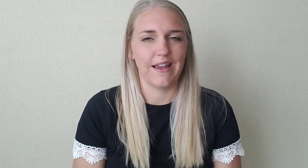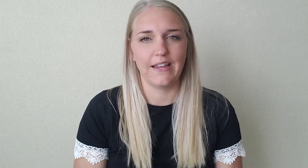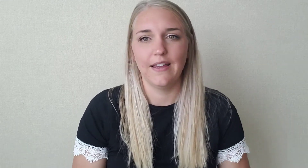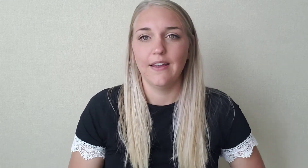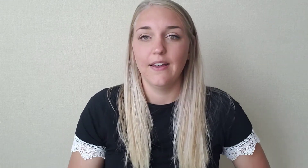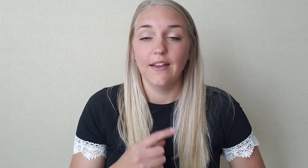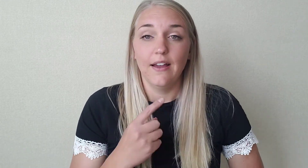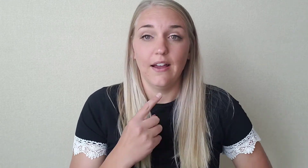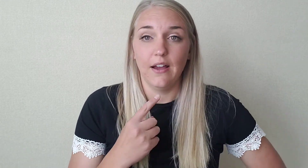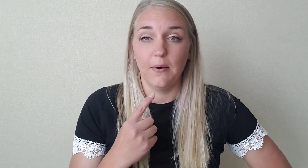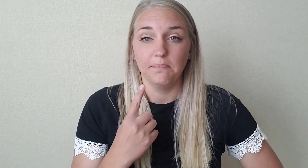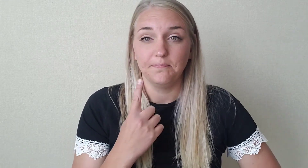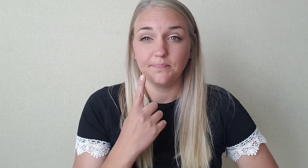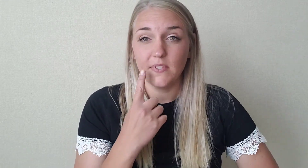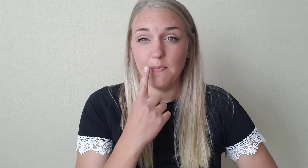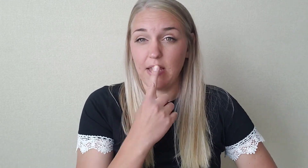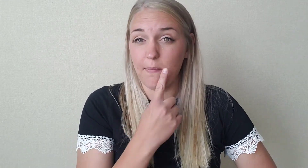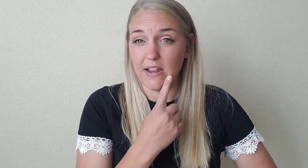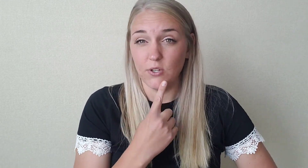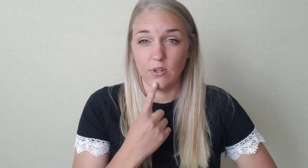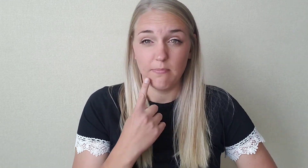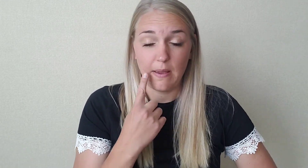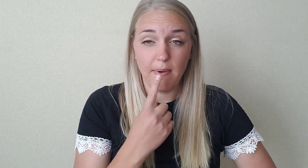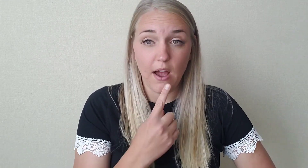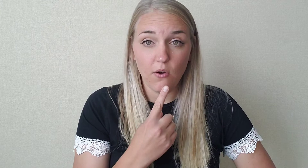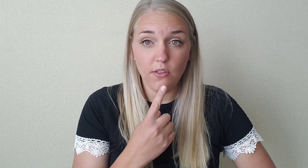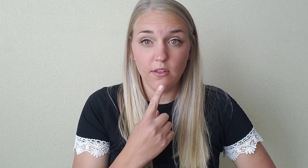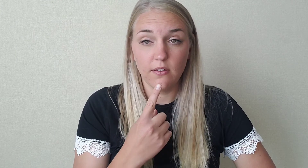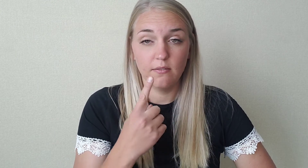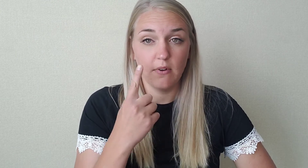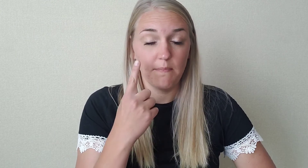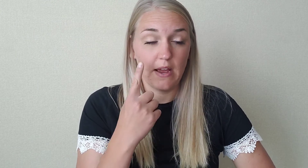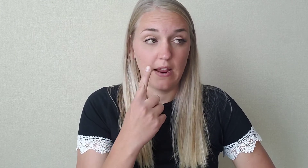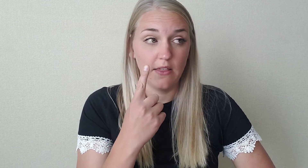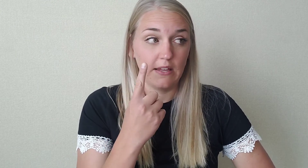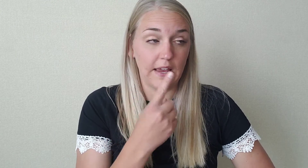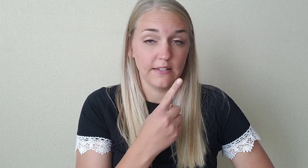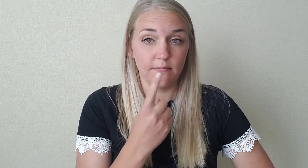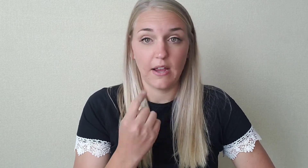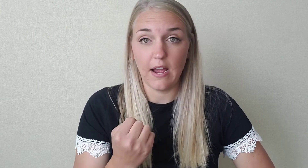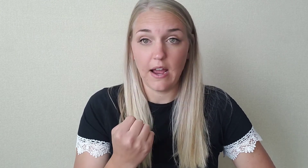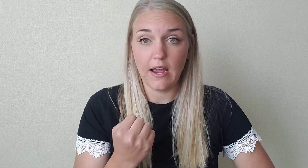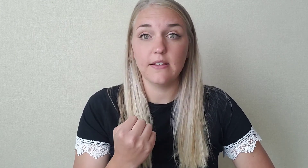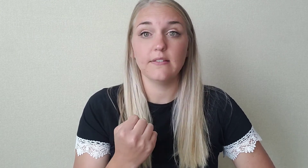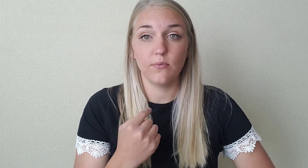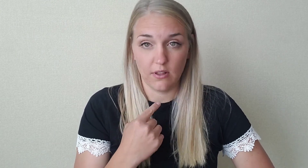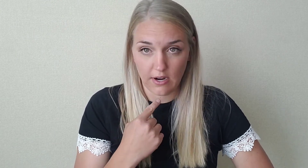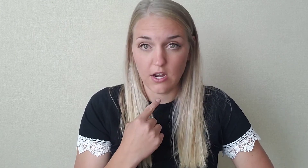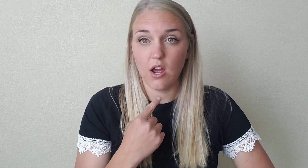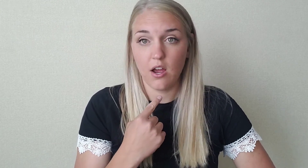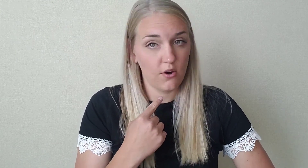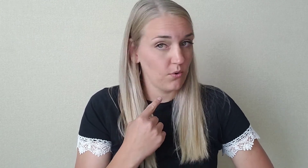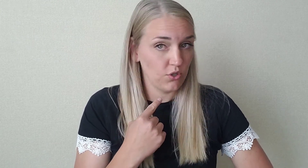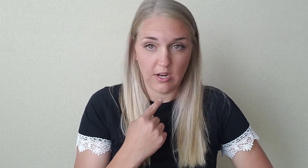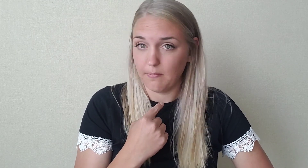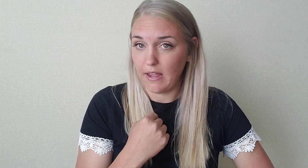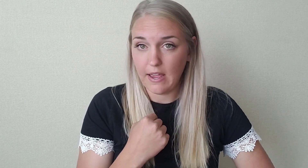like something I might do with my mouth, the gaze of my eyes, whether I nod or shake my